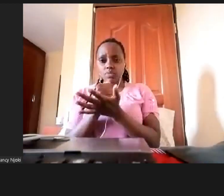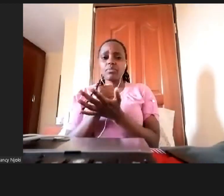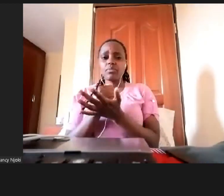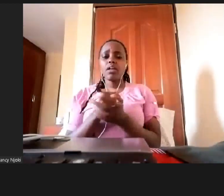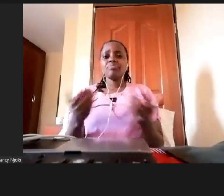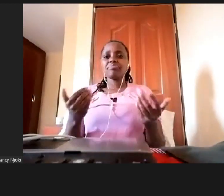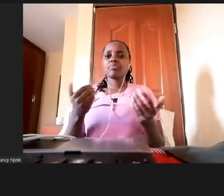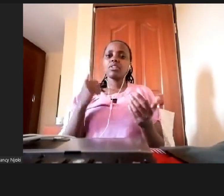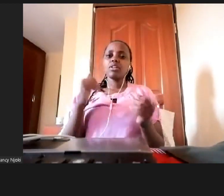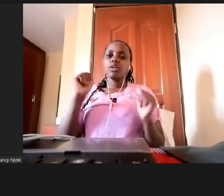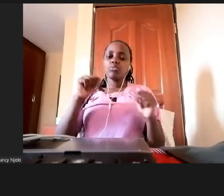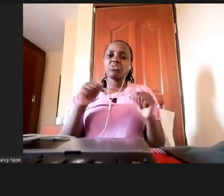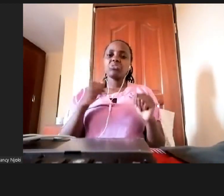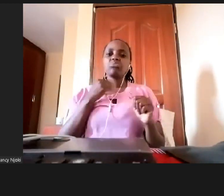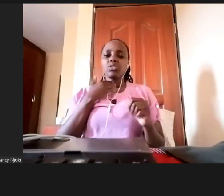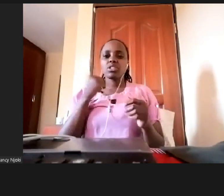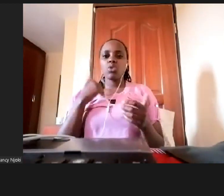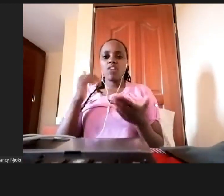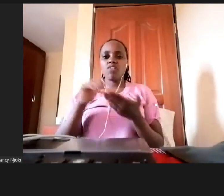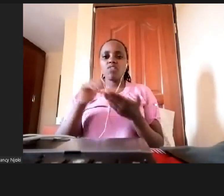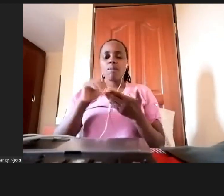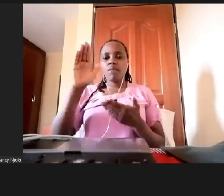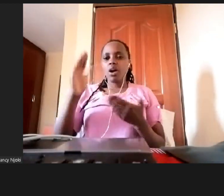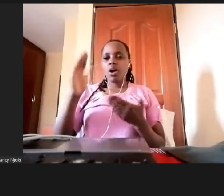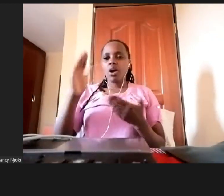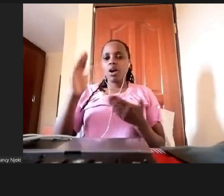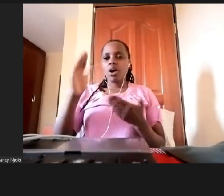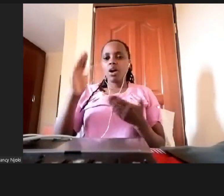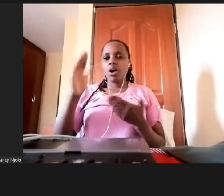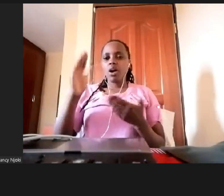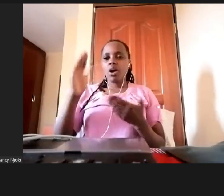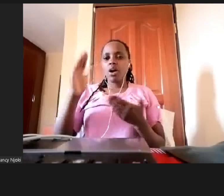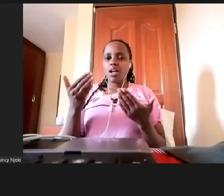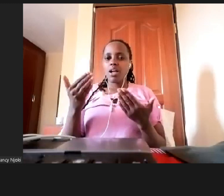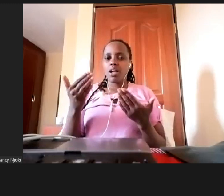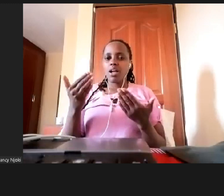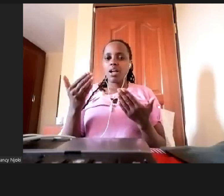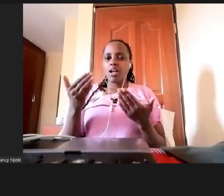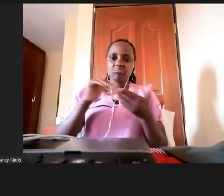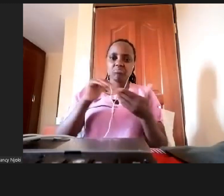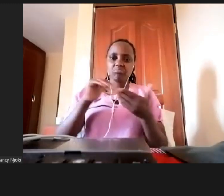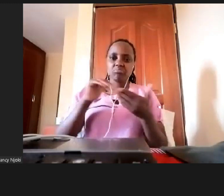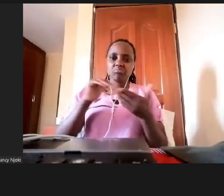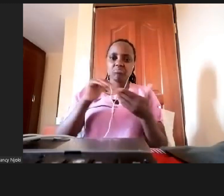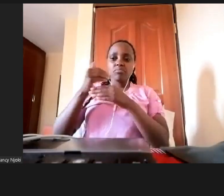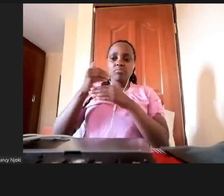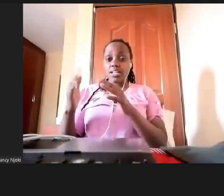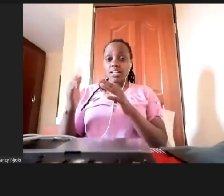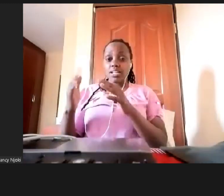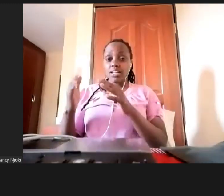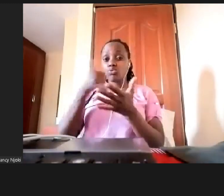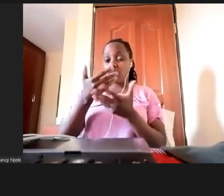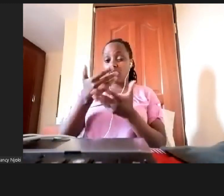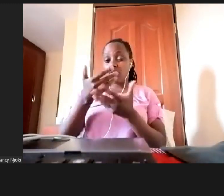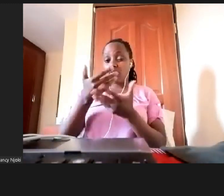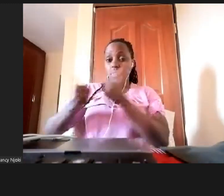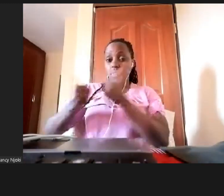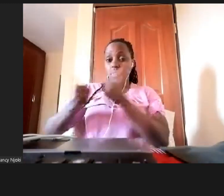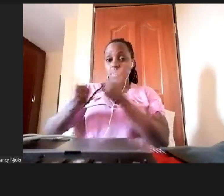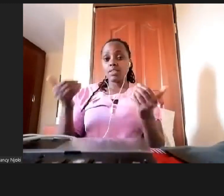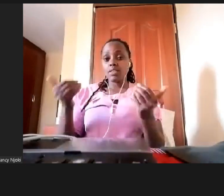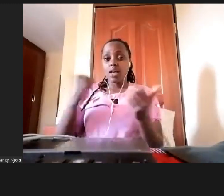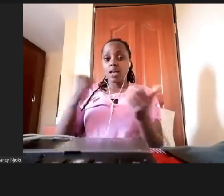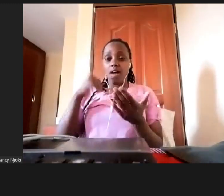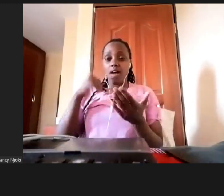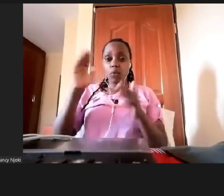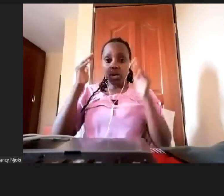have wanted to have more facilitators from the districts to engage with the children so that they get a little bit more